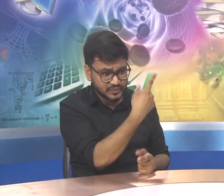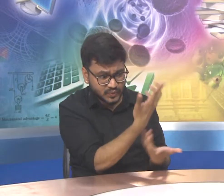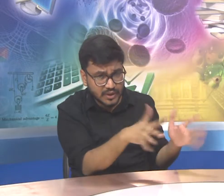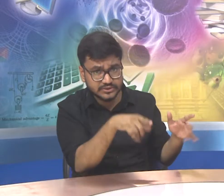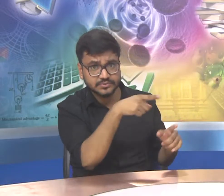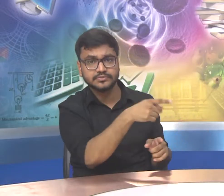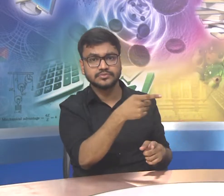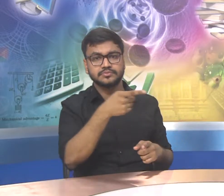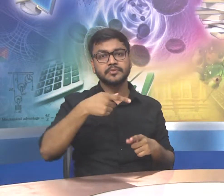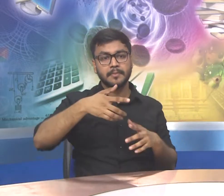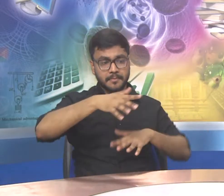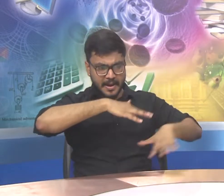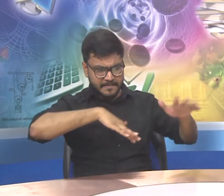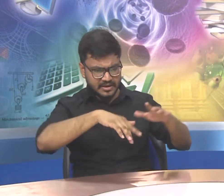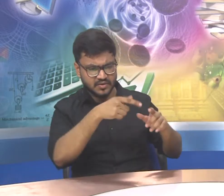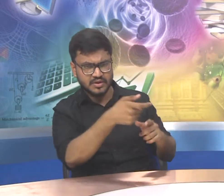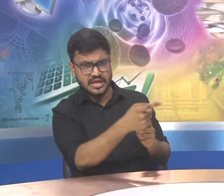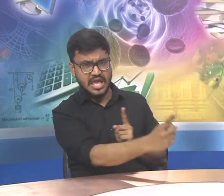and rural sectors.